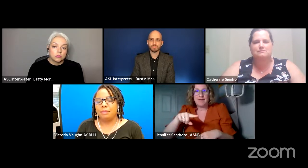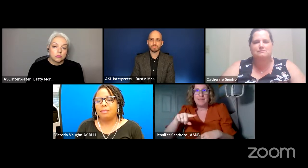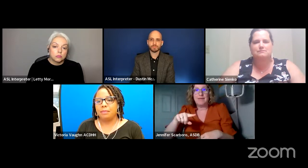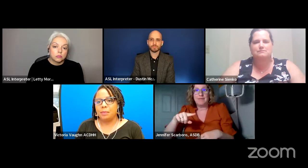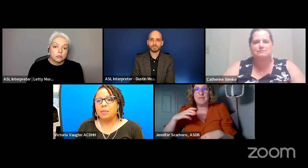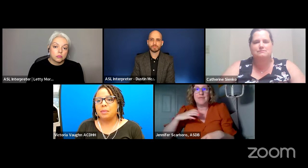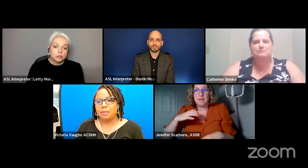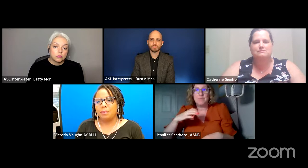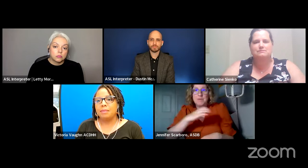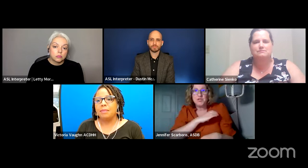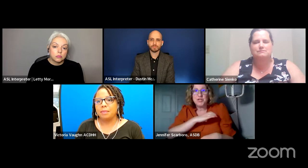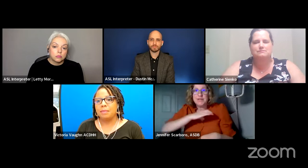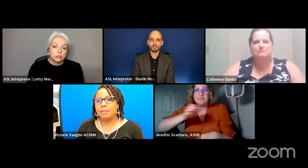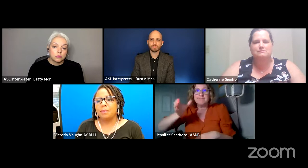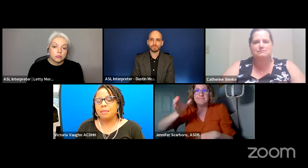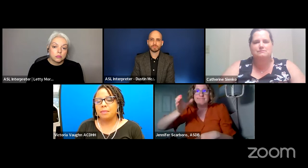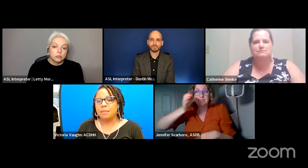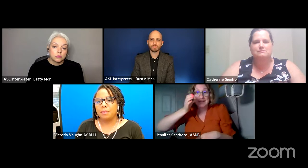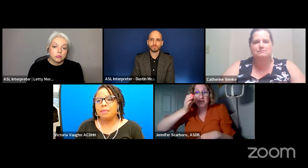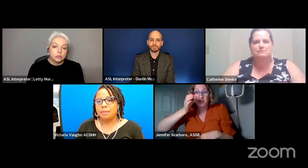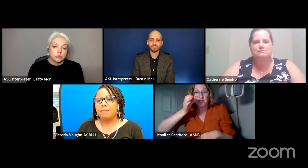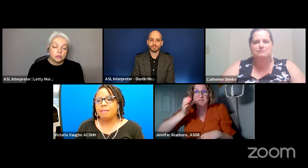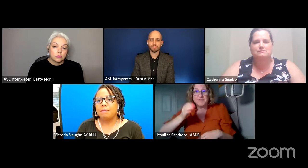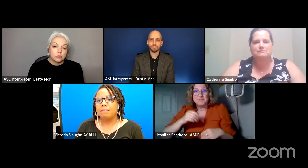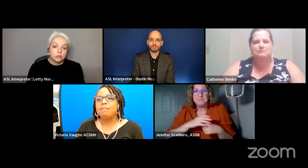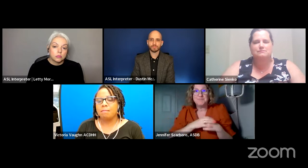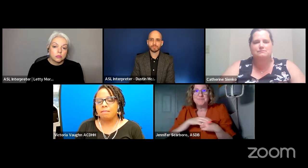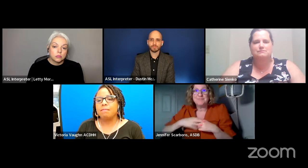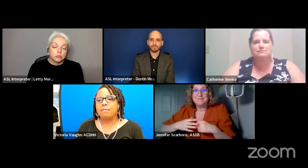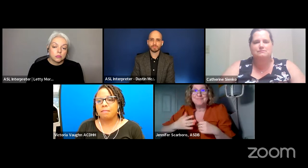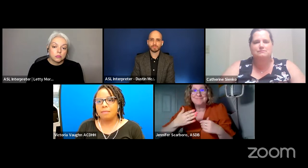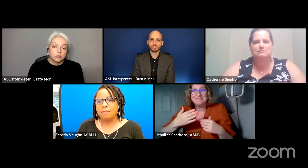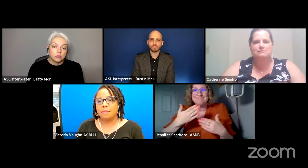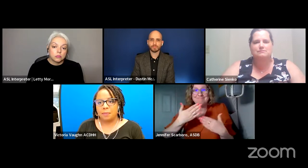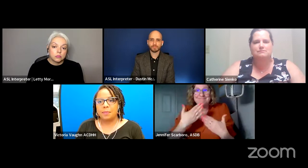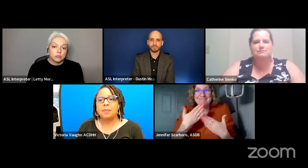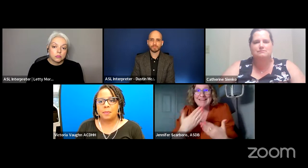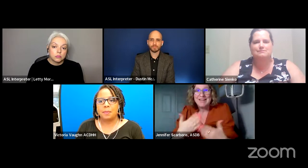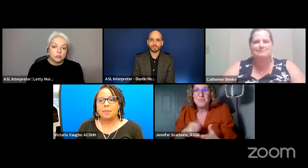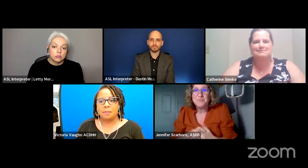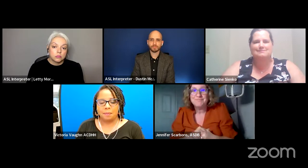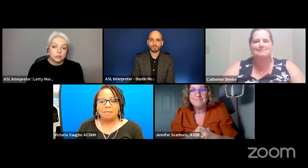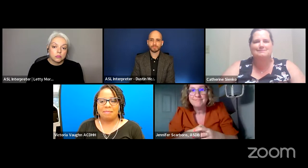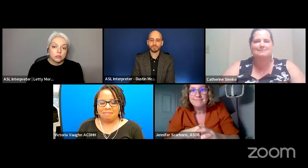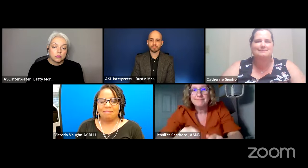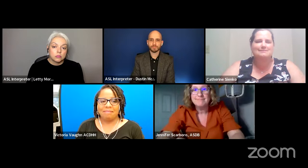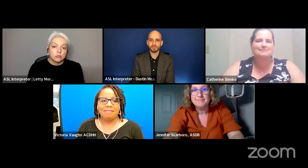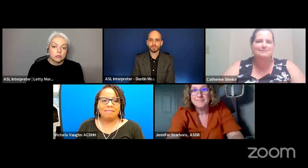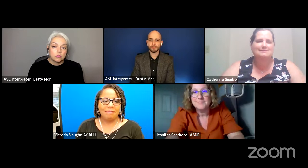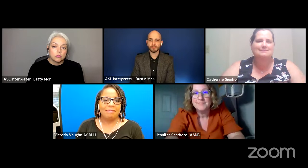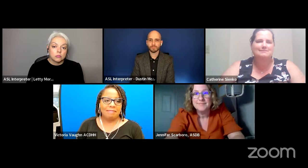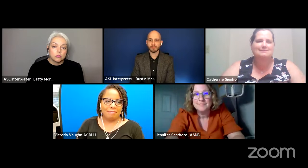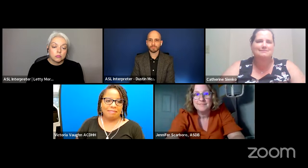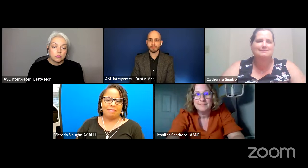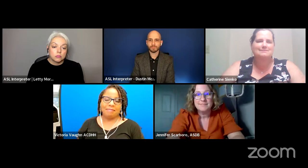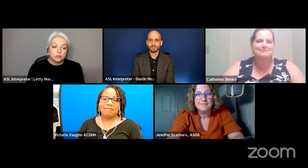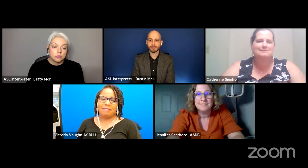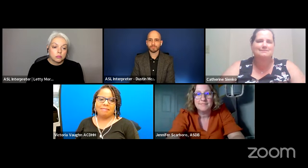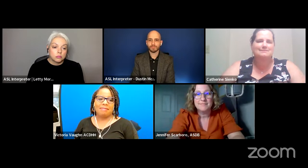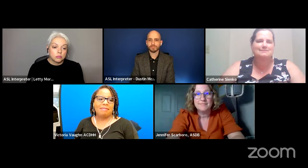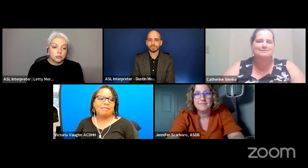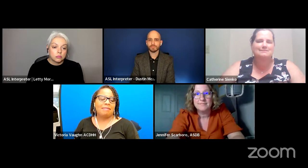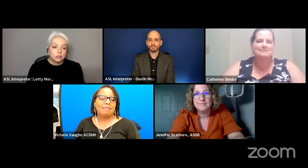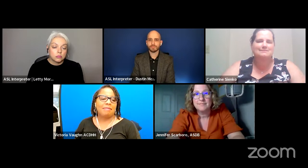to any complaints that the commission does hear. Thank you.